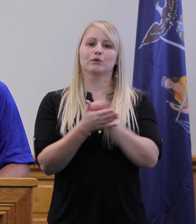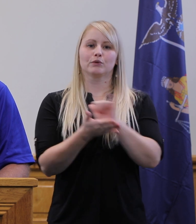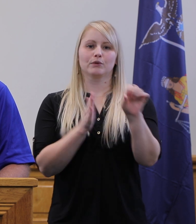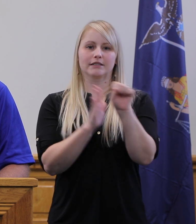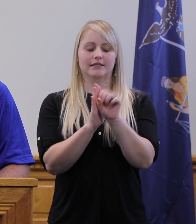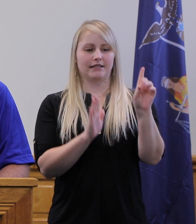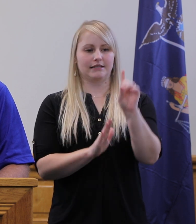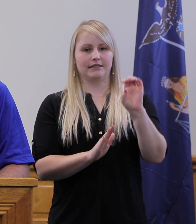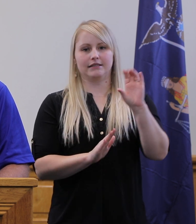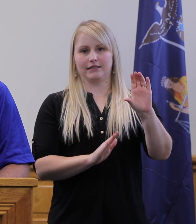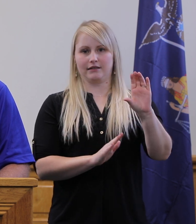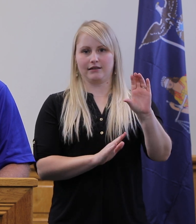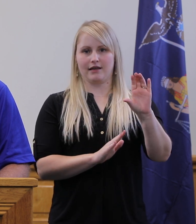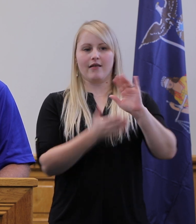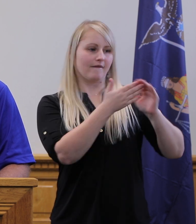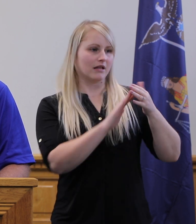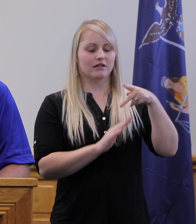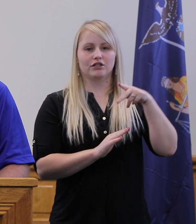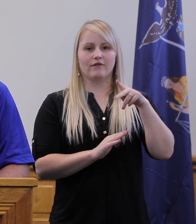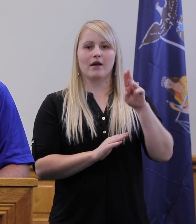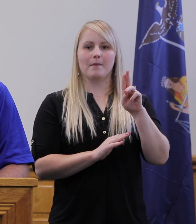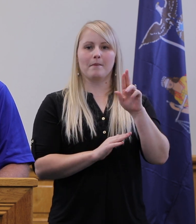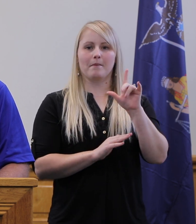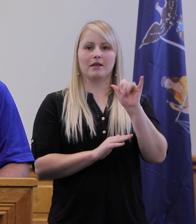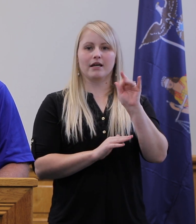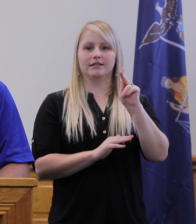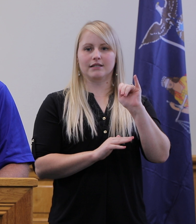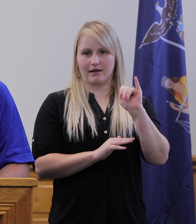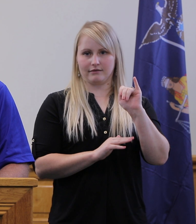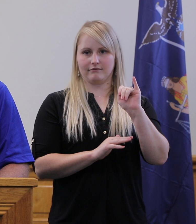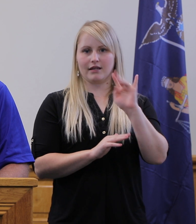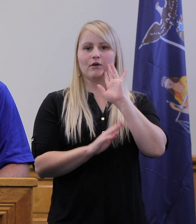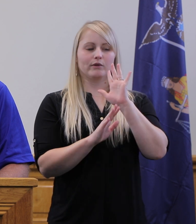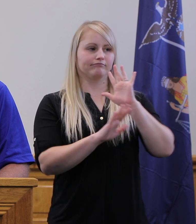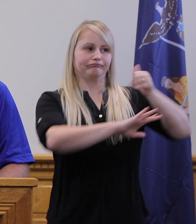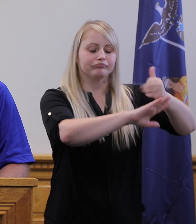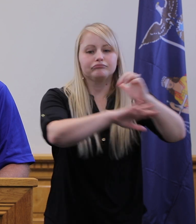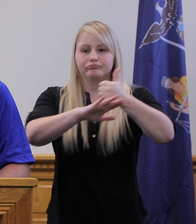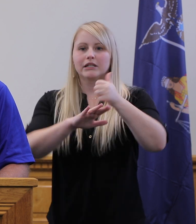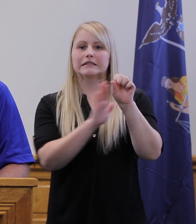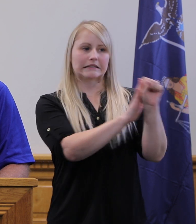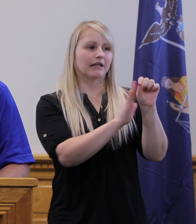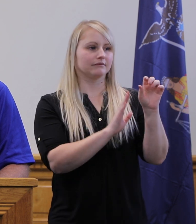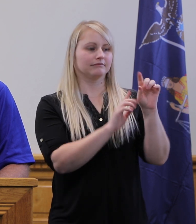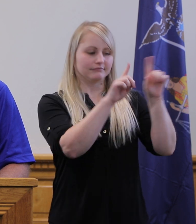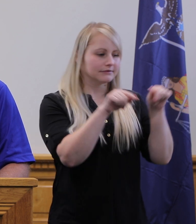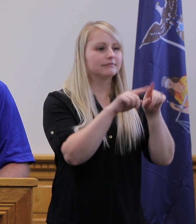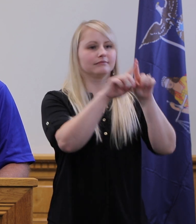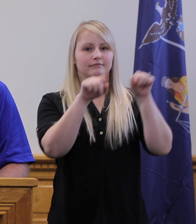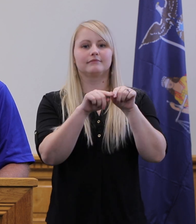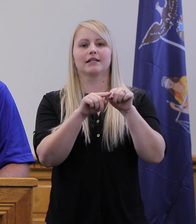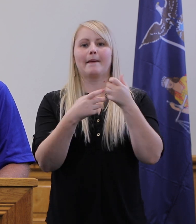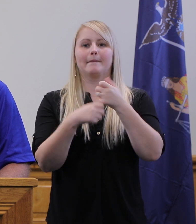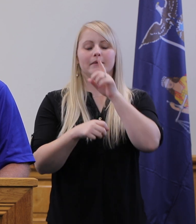and the DEC also placed signage at several popular fishing spots and local businesses reminding anglers to socially distance,